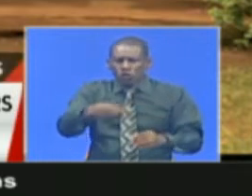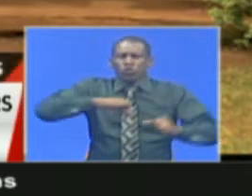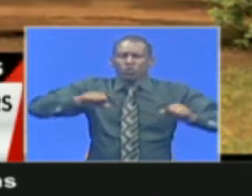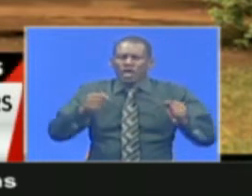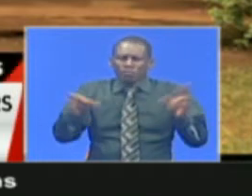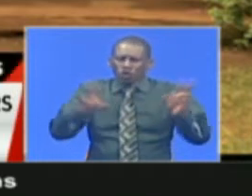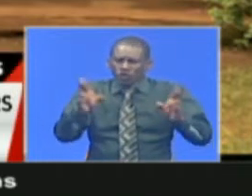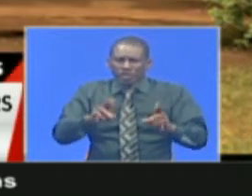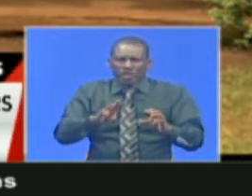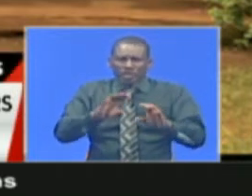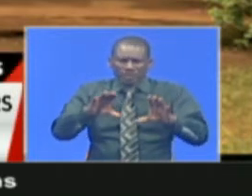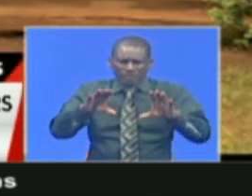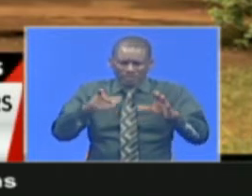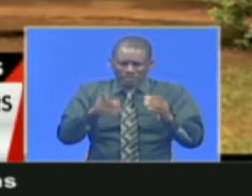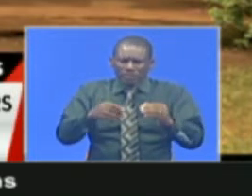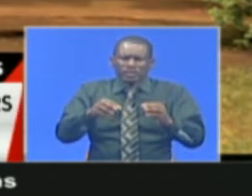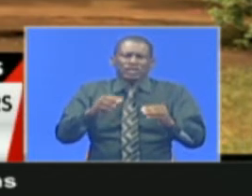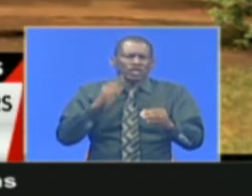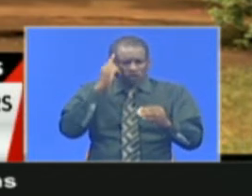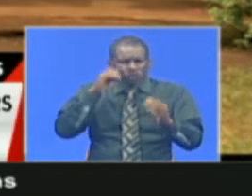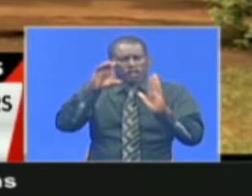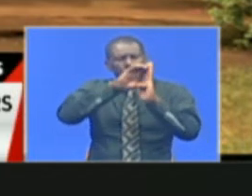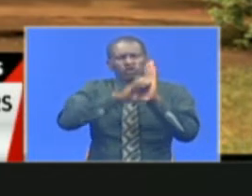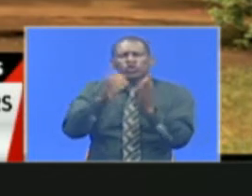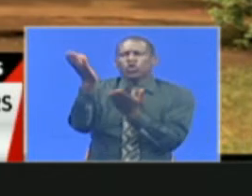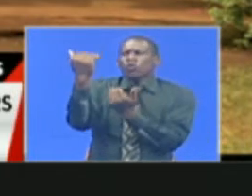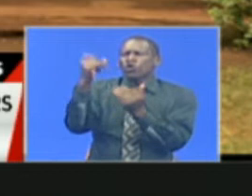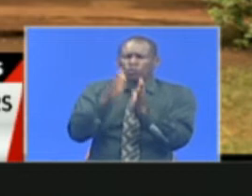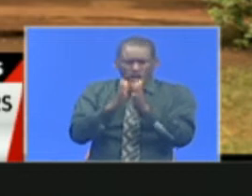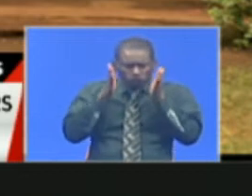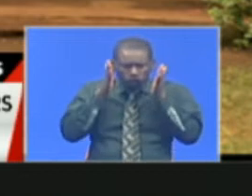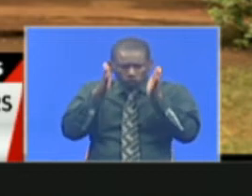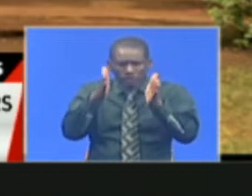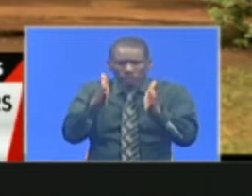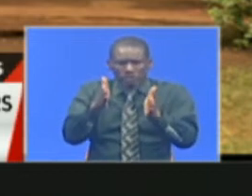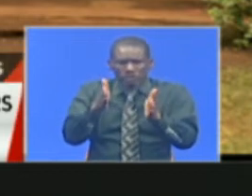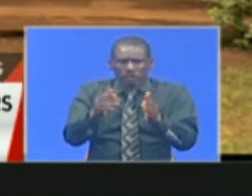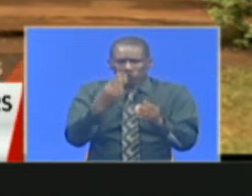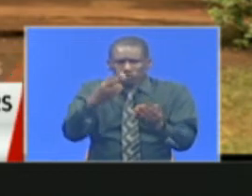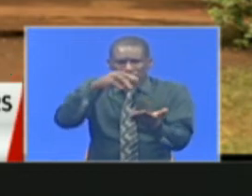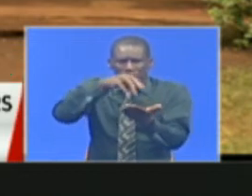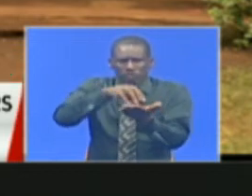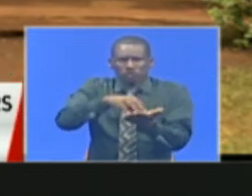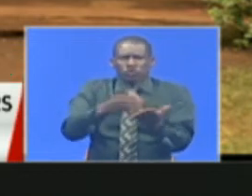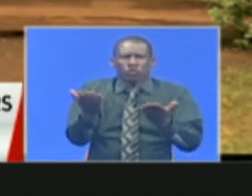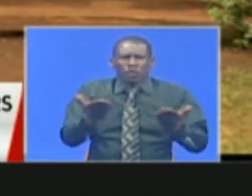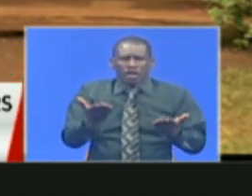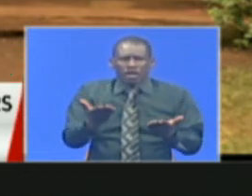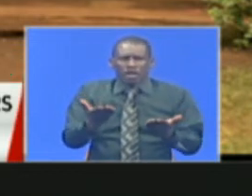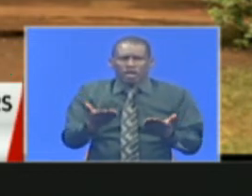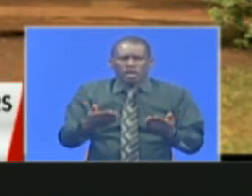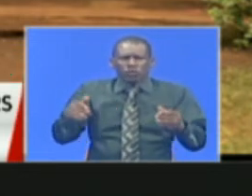already recognized in the Constitution. So we are hoping and looking forward to seeing a situation whereby it's